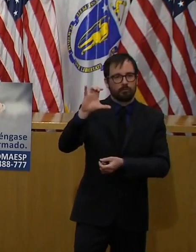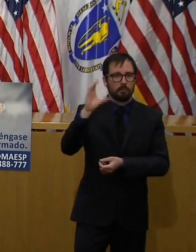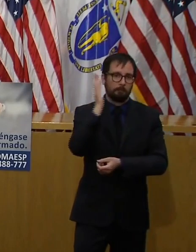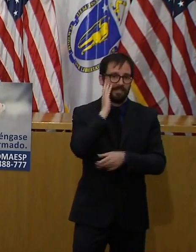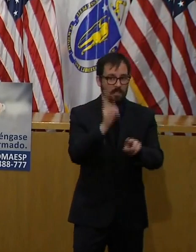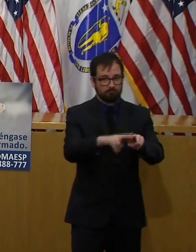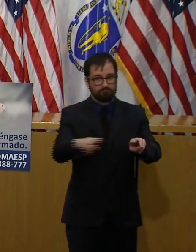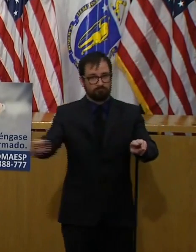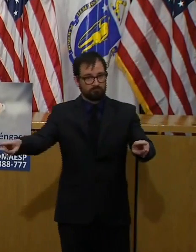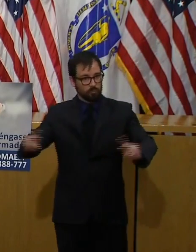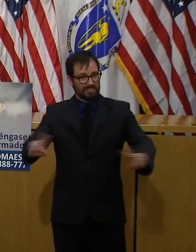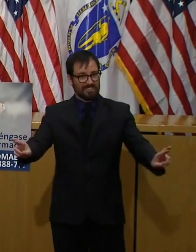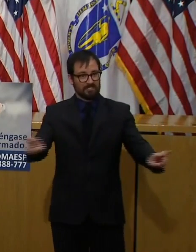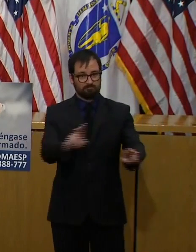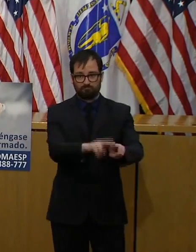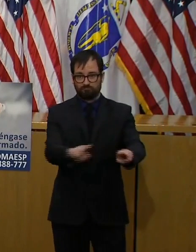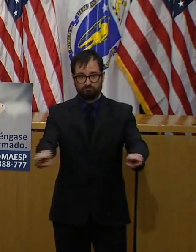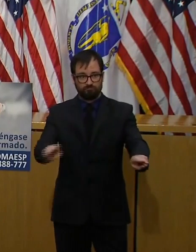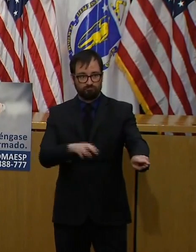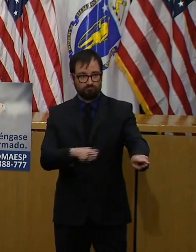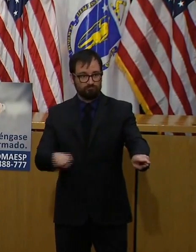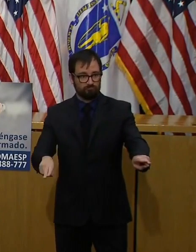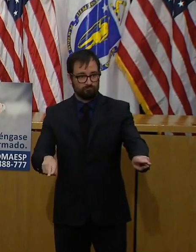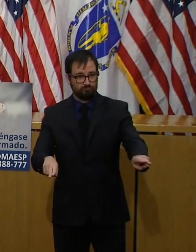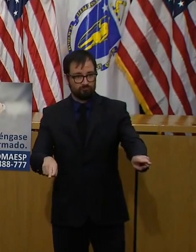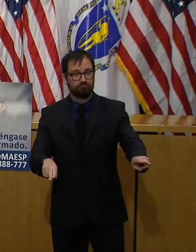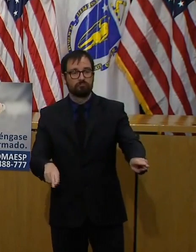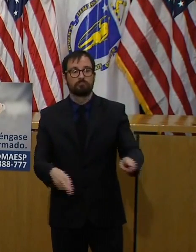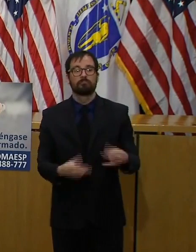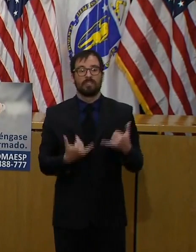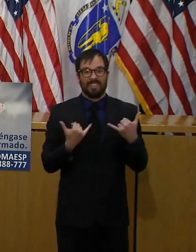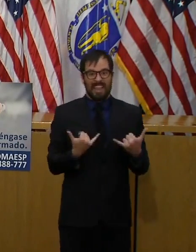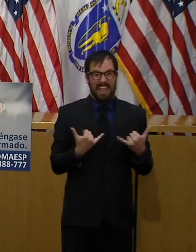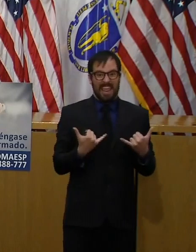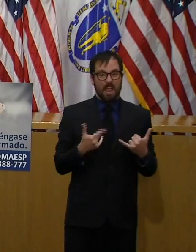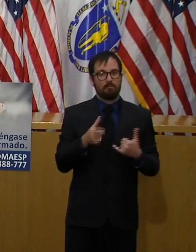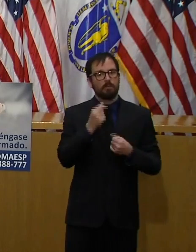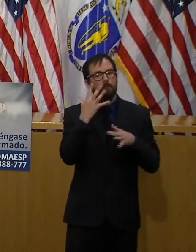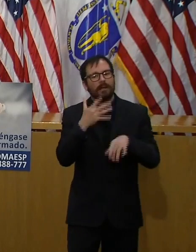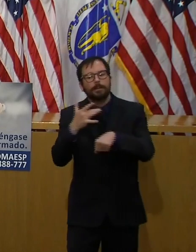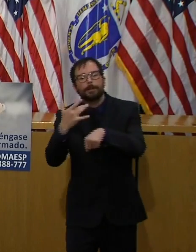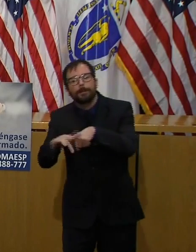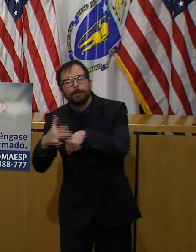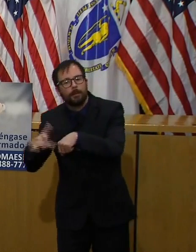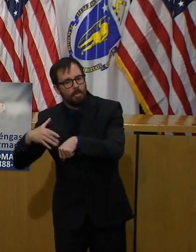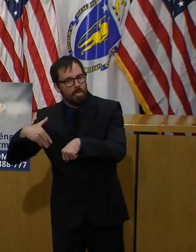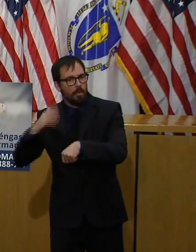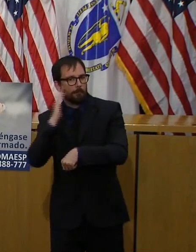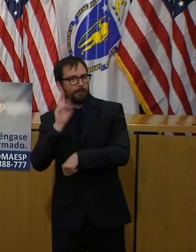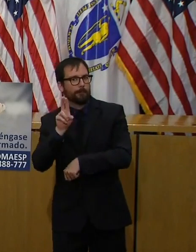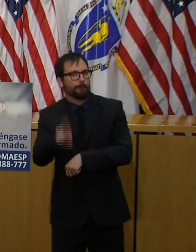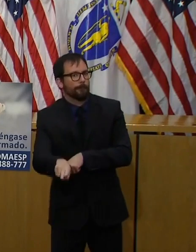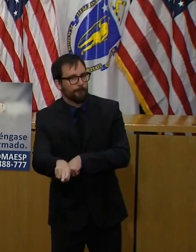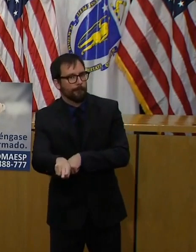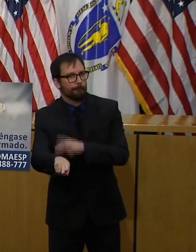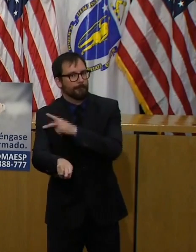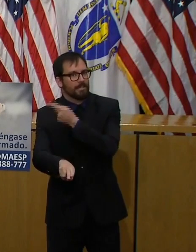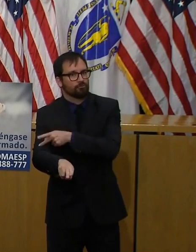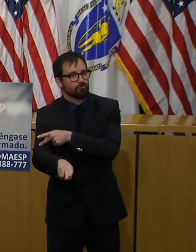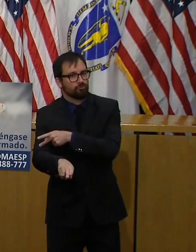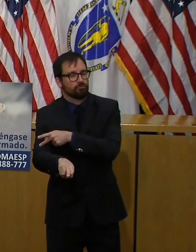just over half of those beds are currently empty. That's about 9,600 beds